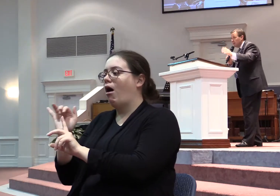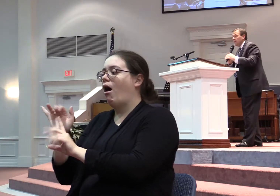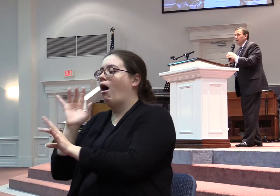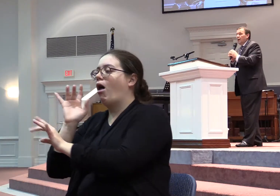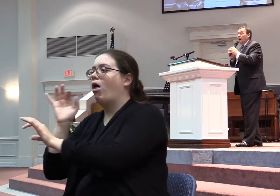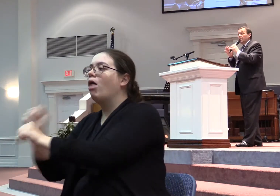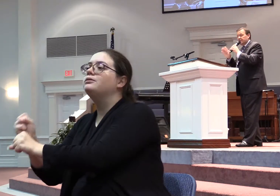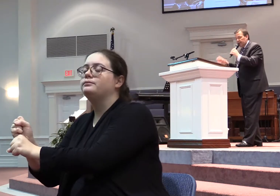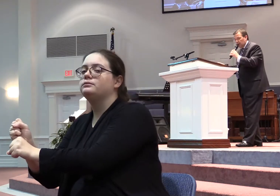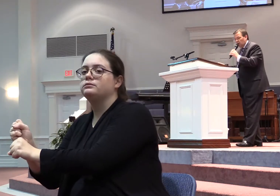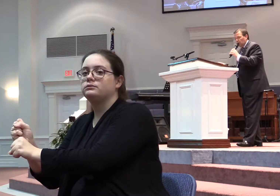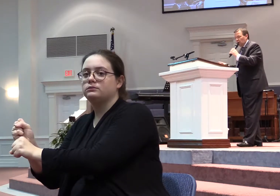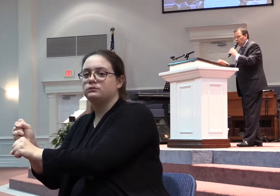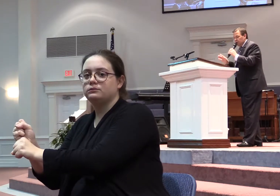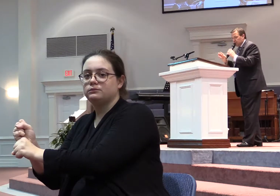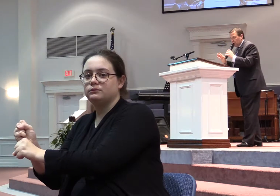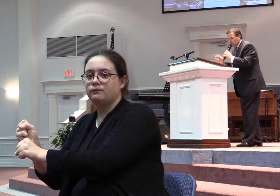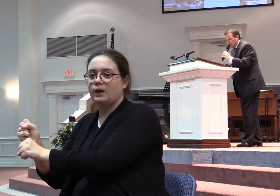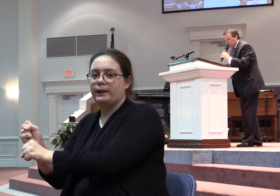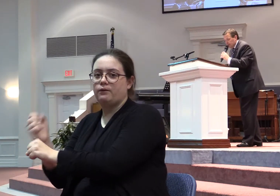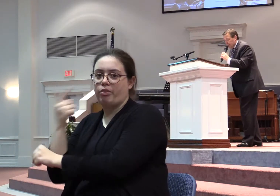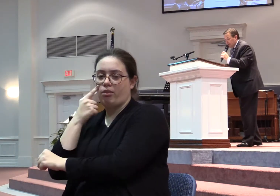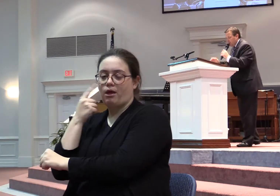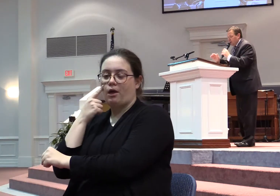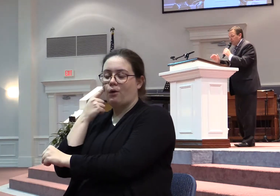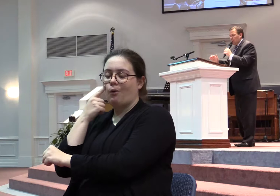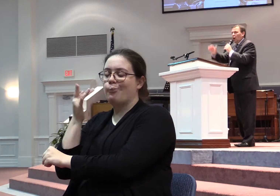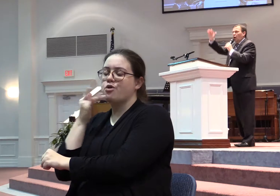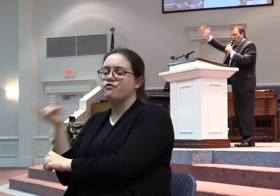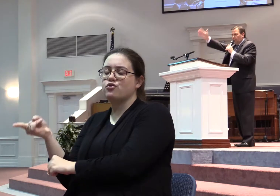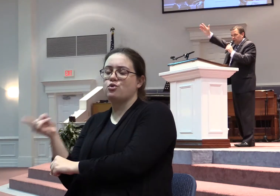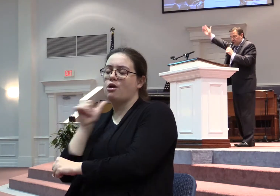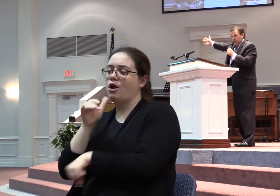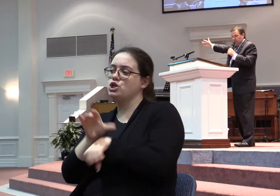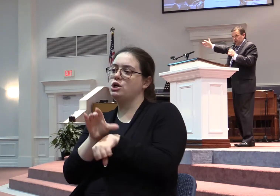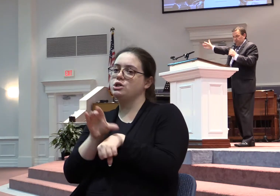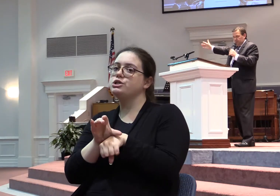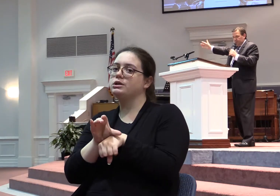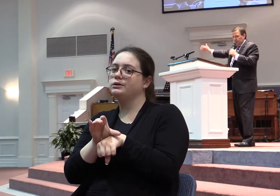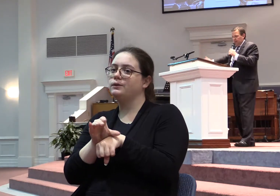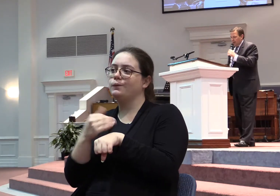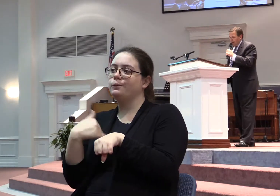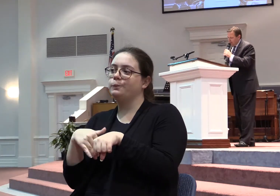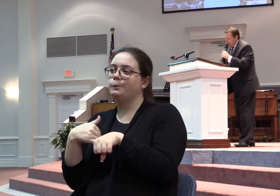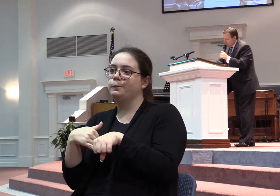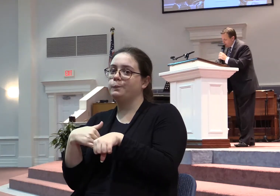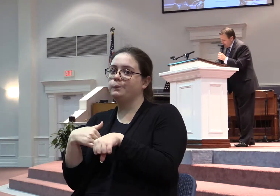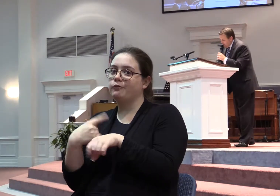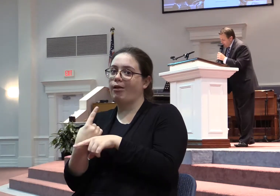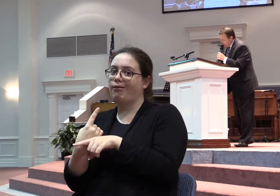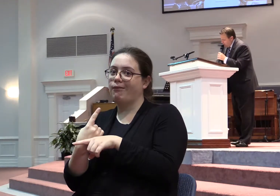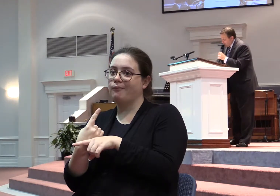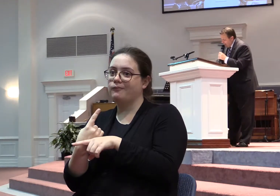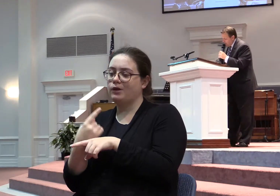Right. Until we start choosing it over church. Right. Until we